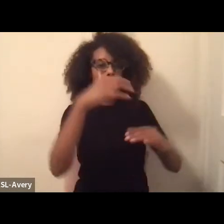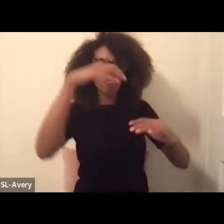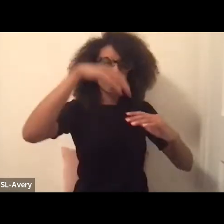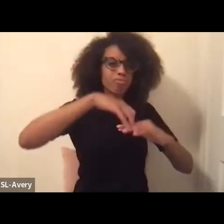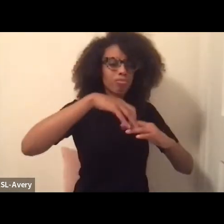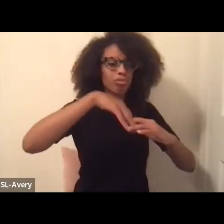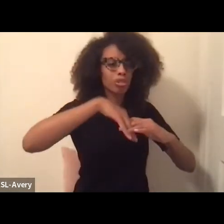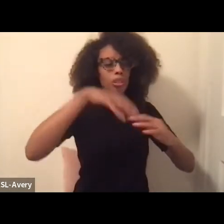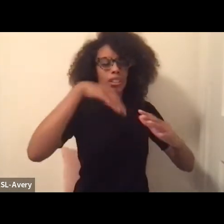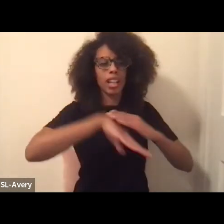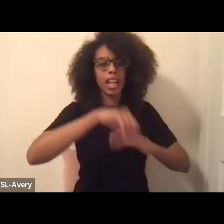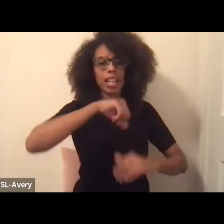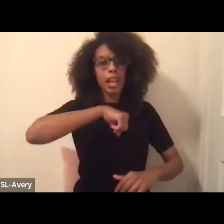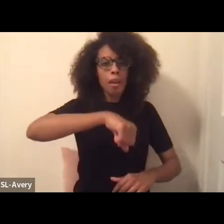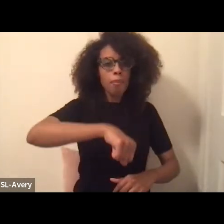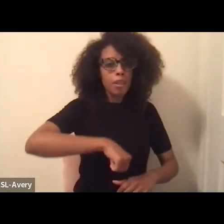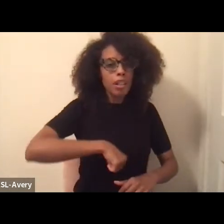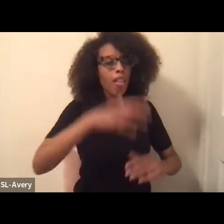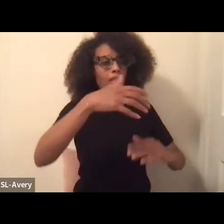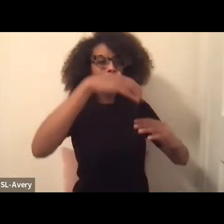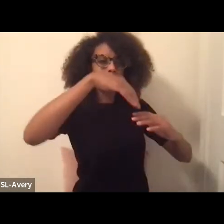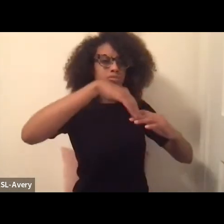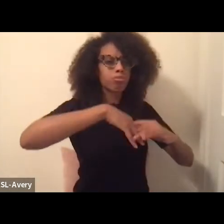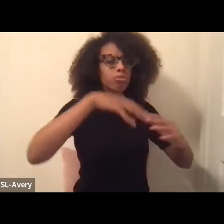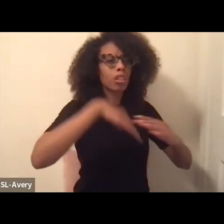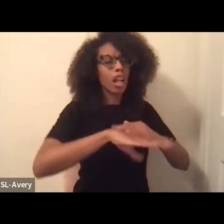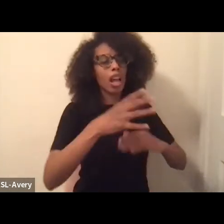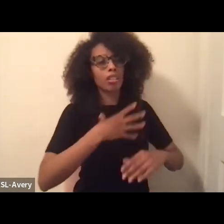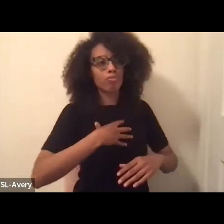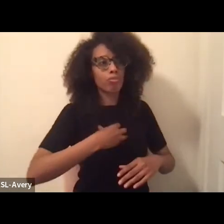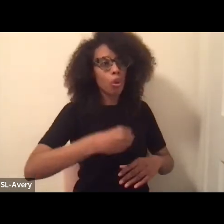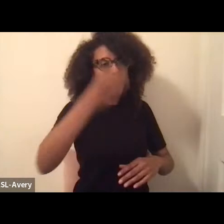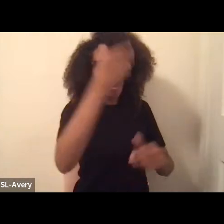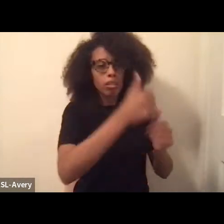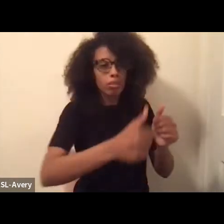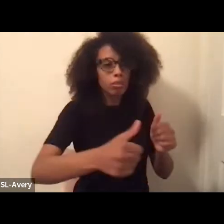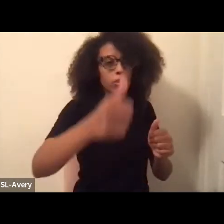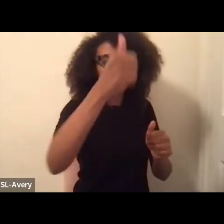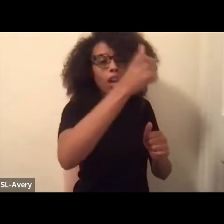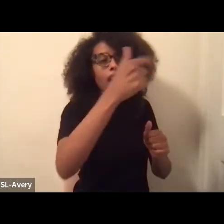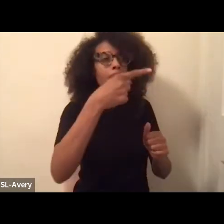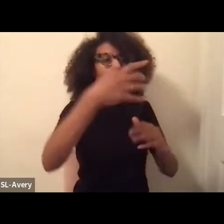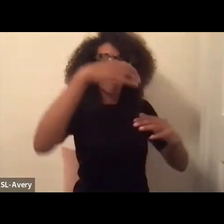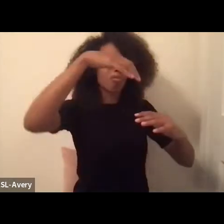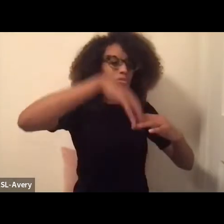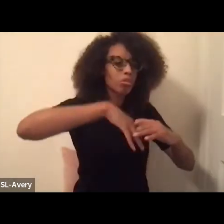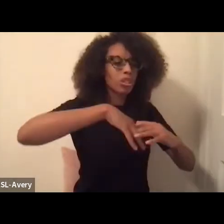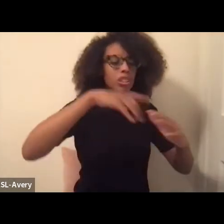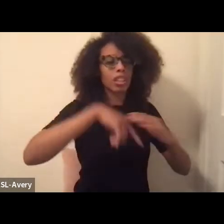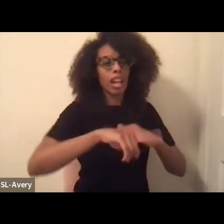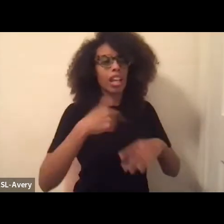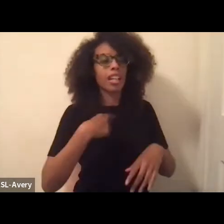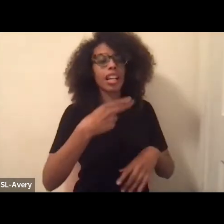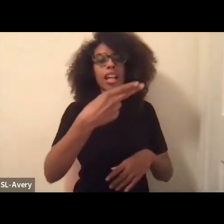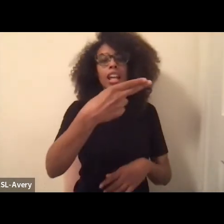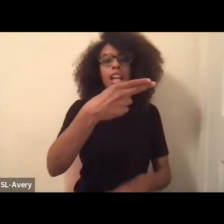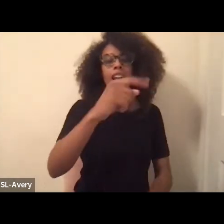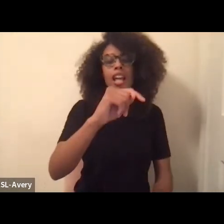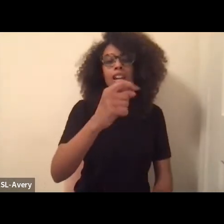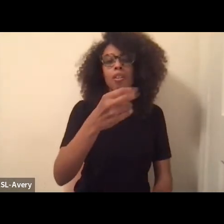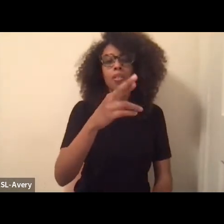entrench white supremacy, entrench patriarchy, entrench heteronormativity and transphobia,